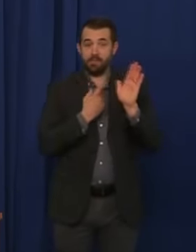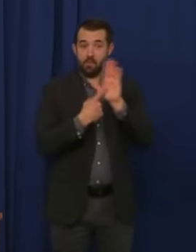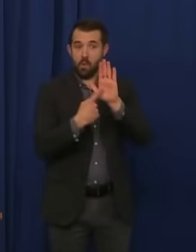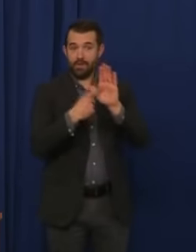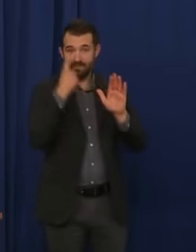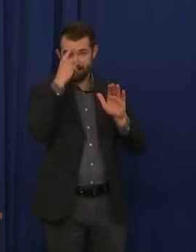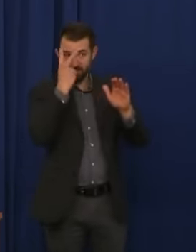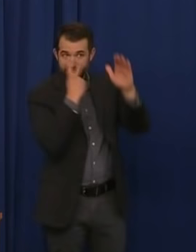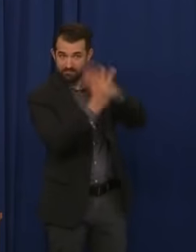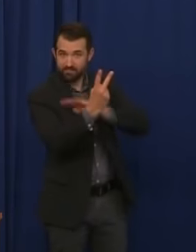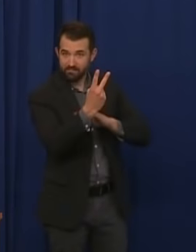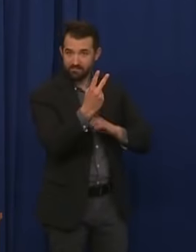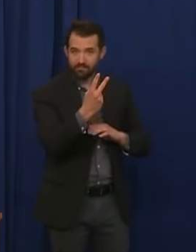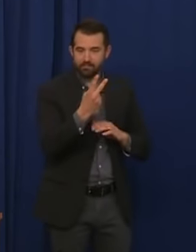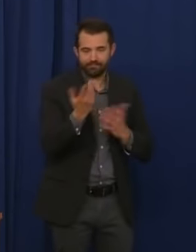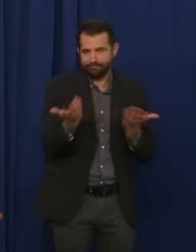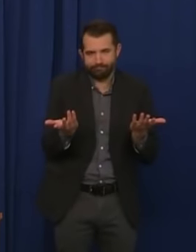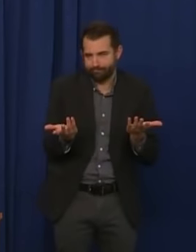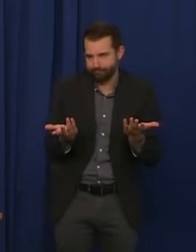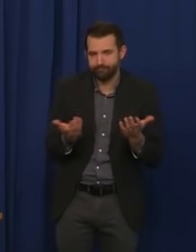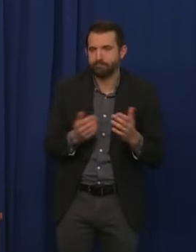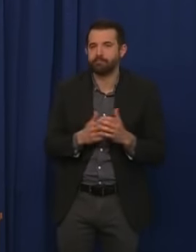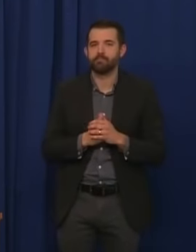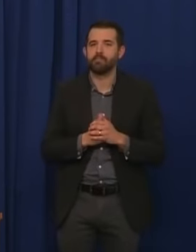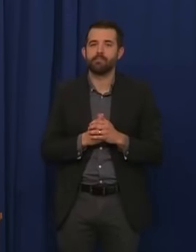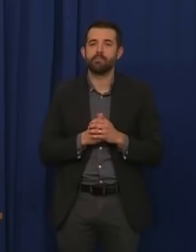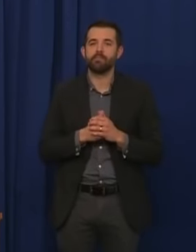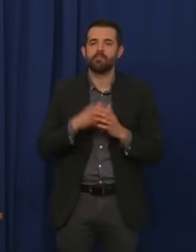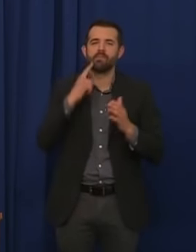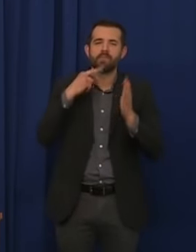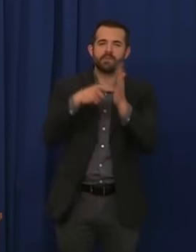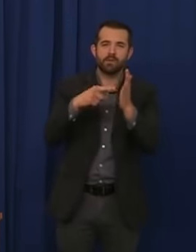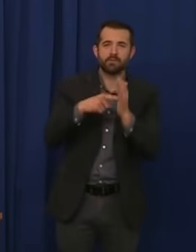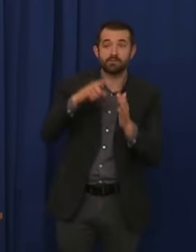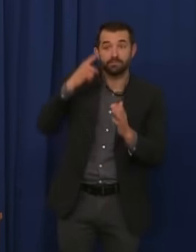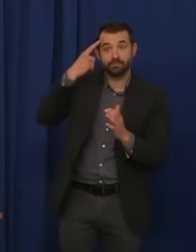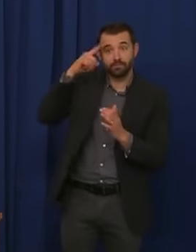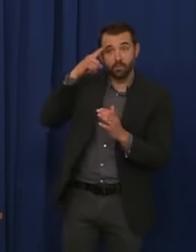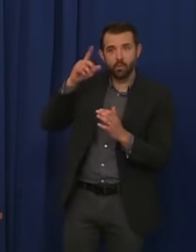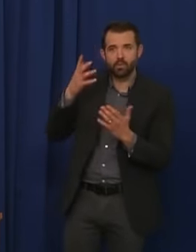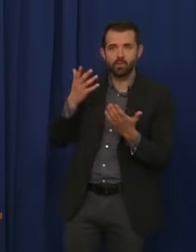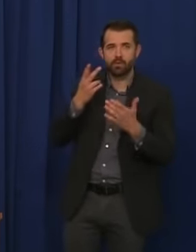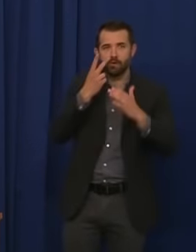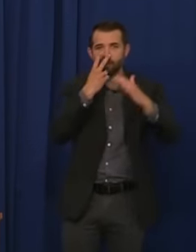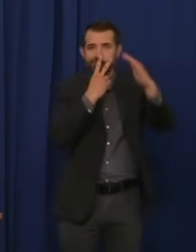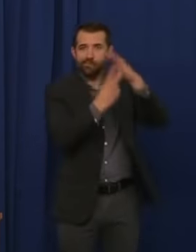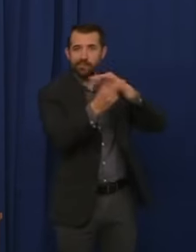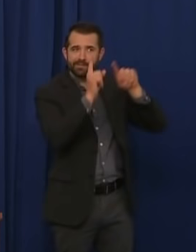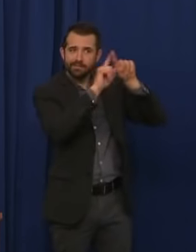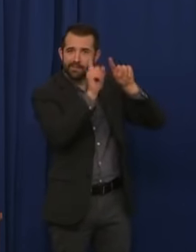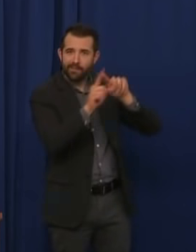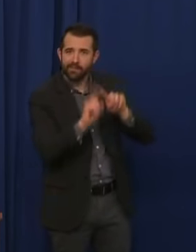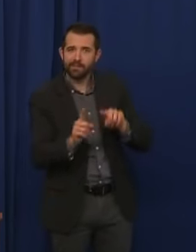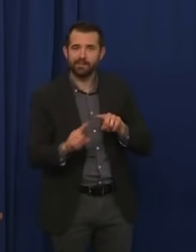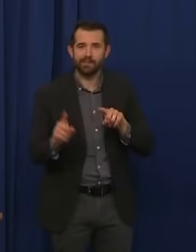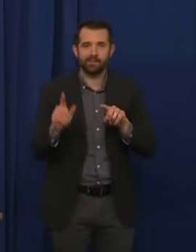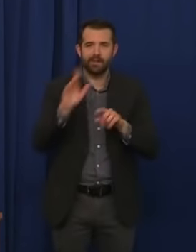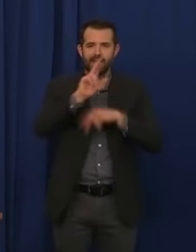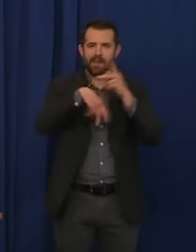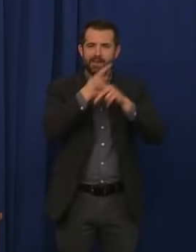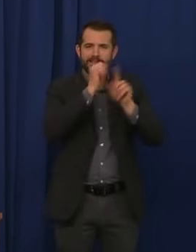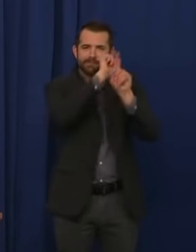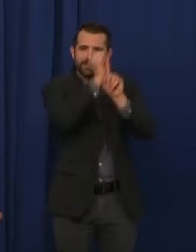that point. The models their function is to make different projections of hundreds of different types of